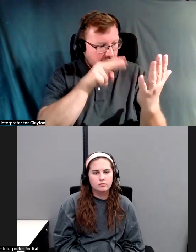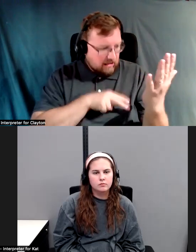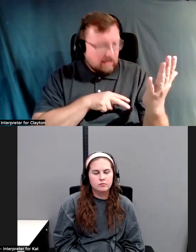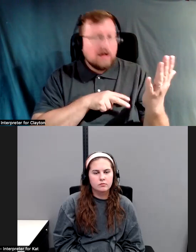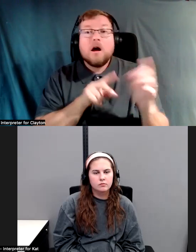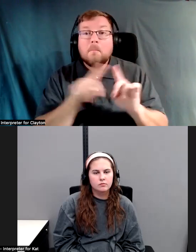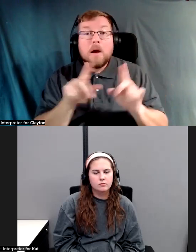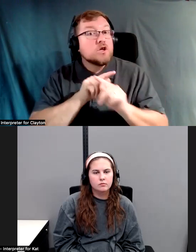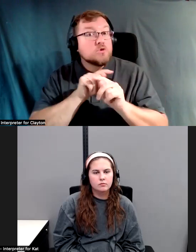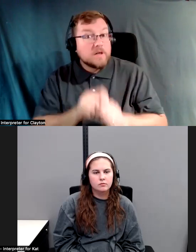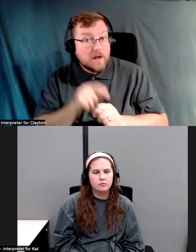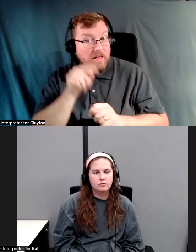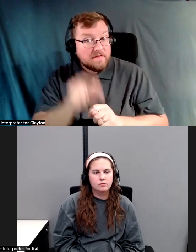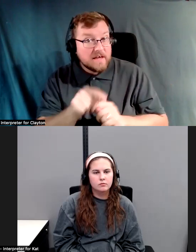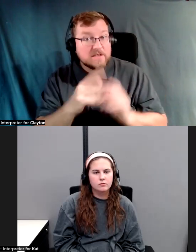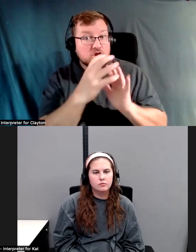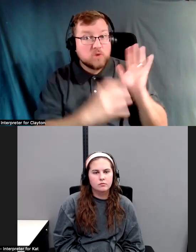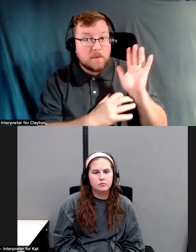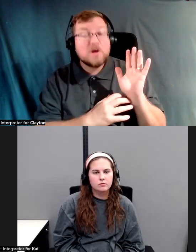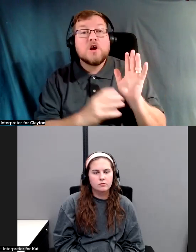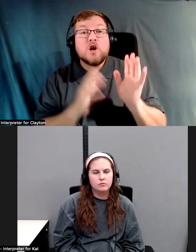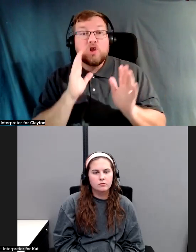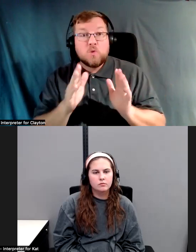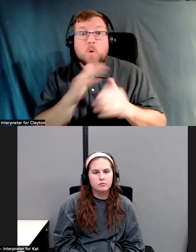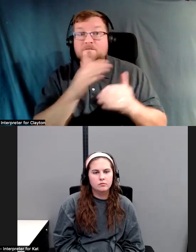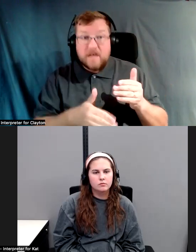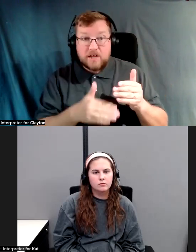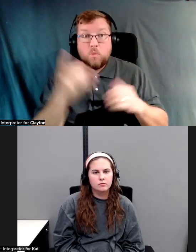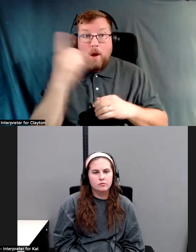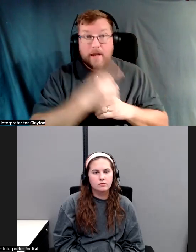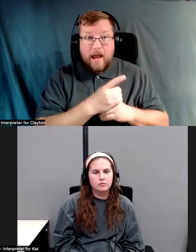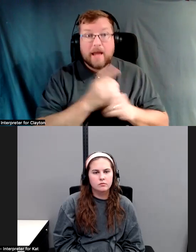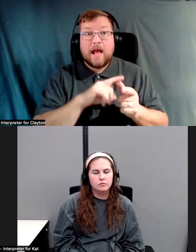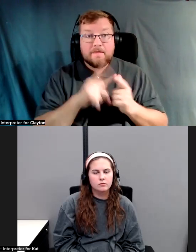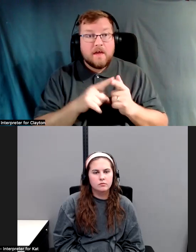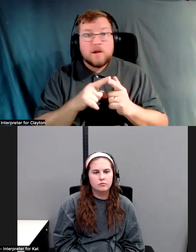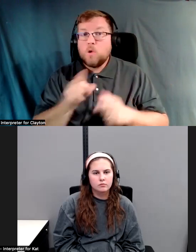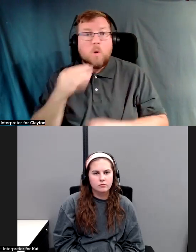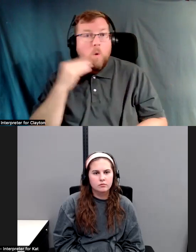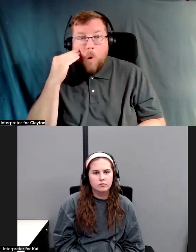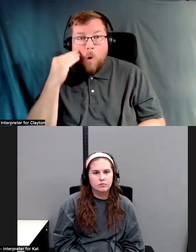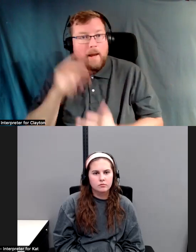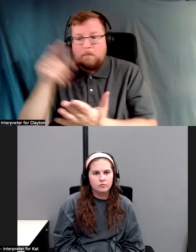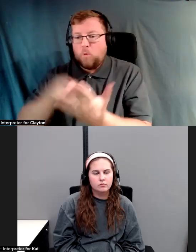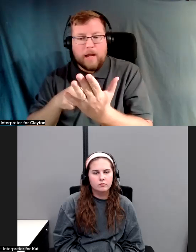with these, you're finishing on set from the day, and then you go home and you're just, running lines and reading through